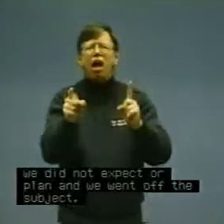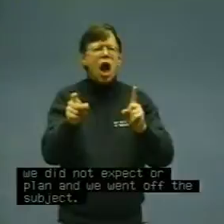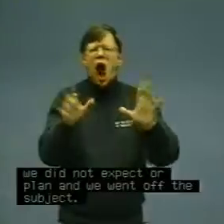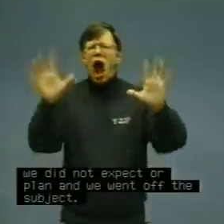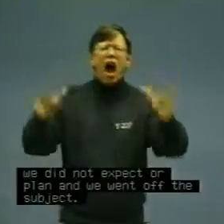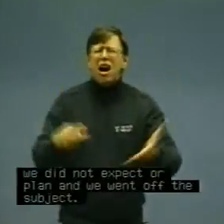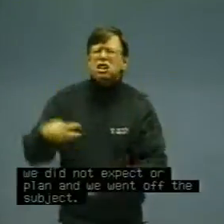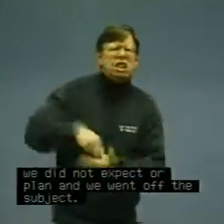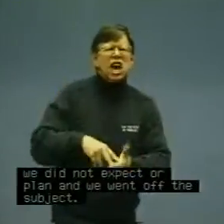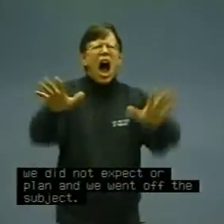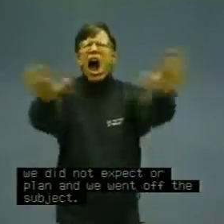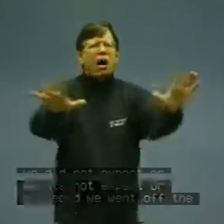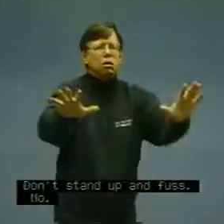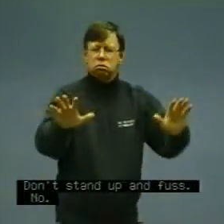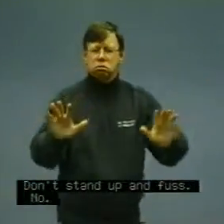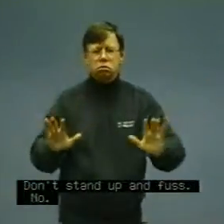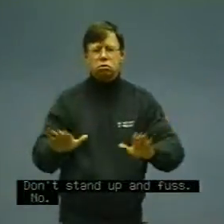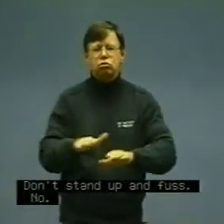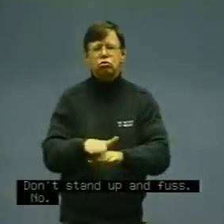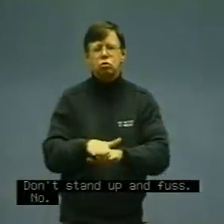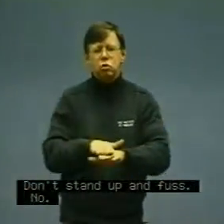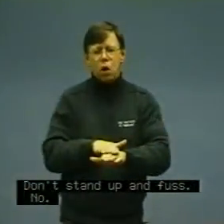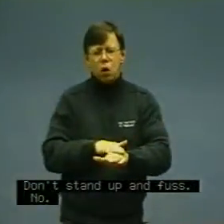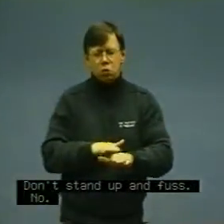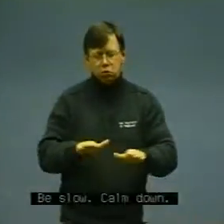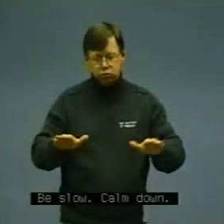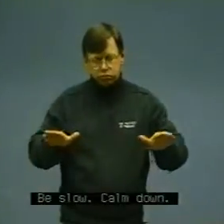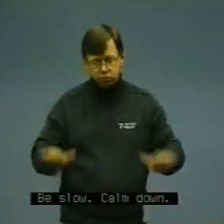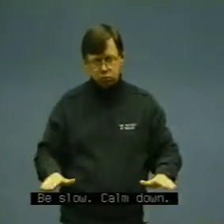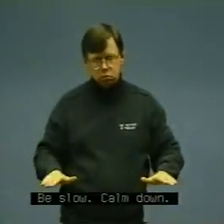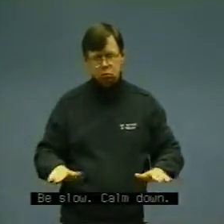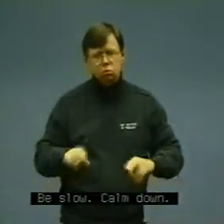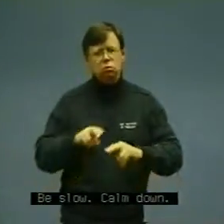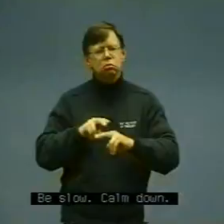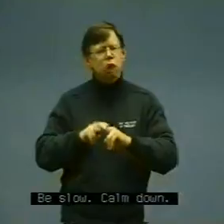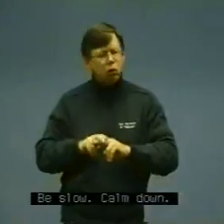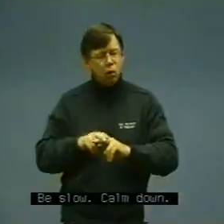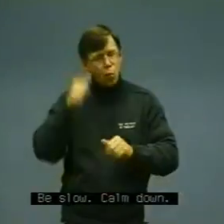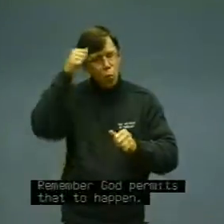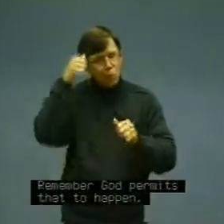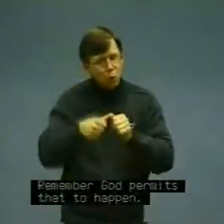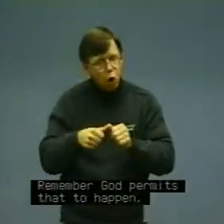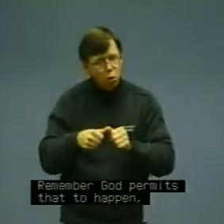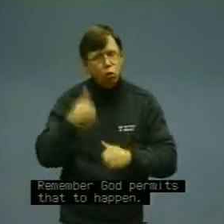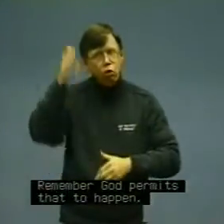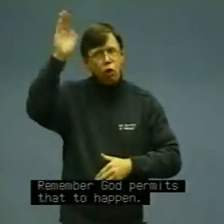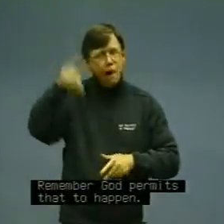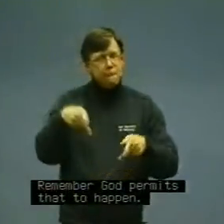pops up we did not expect or plan and we went off the subject. Don't stand up and fuss. No. Be slow. Calm down.